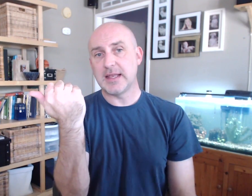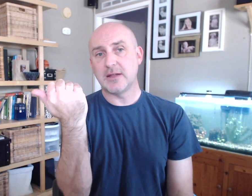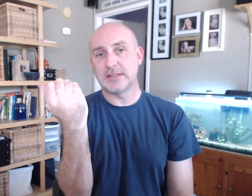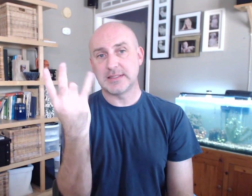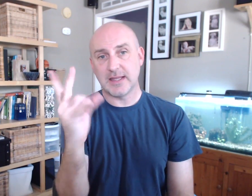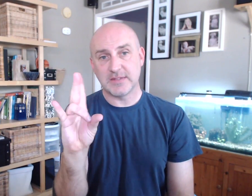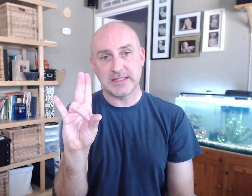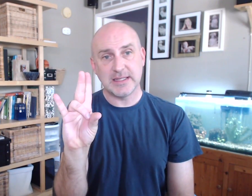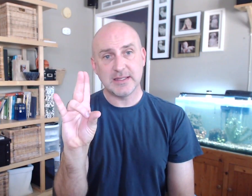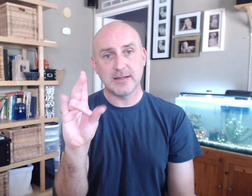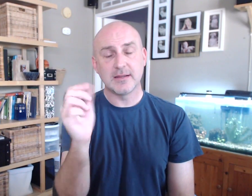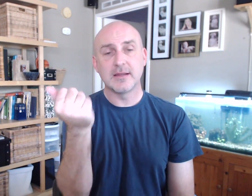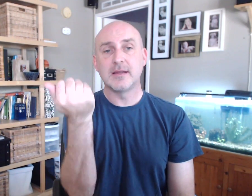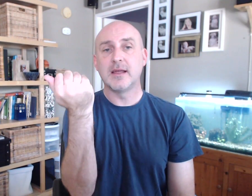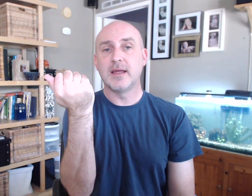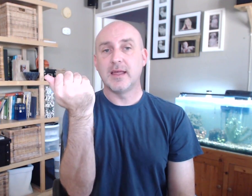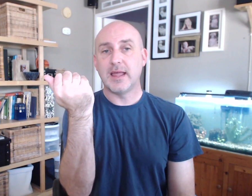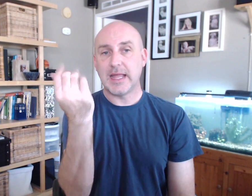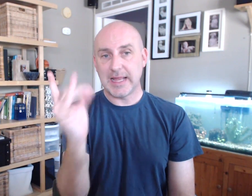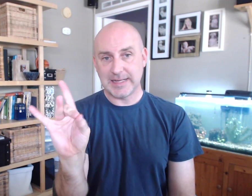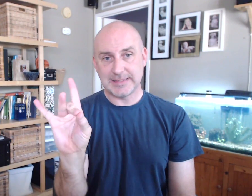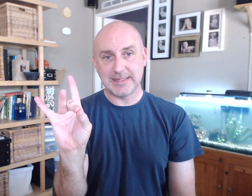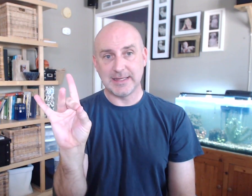handout, 17, 18,